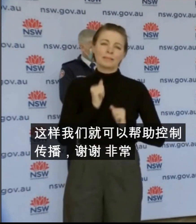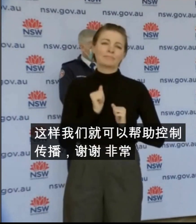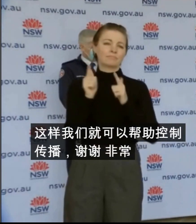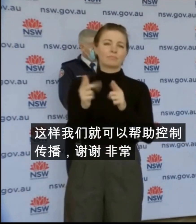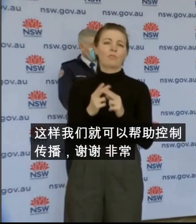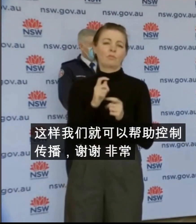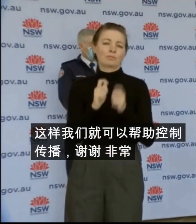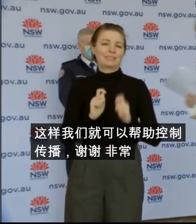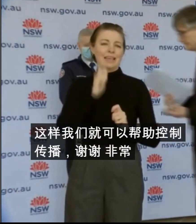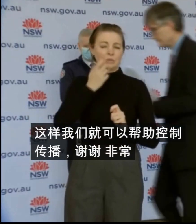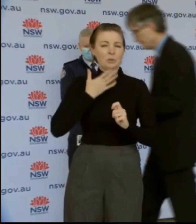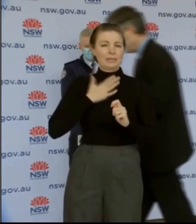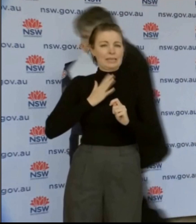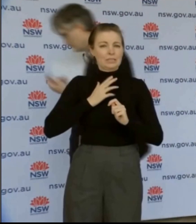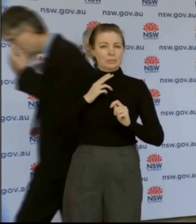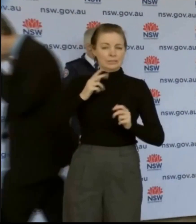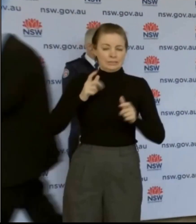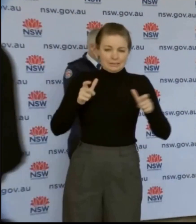much.